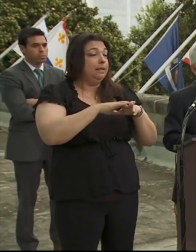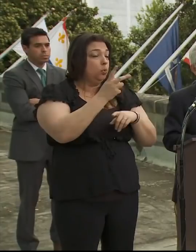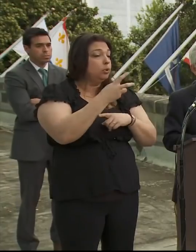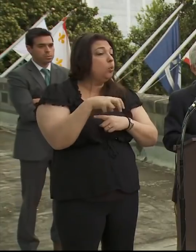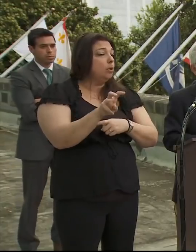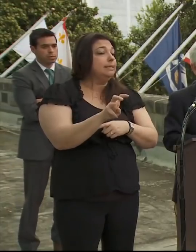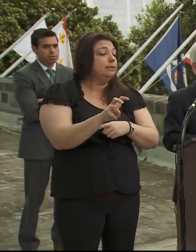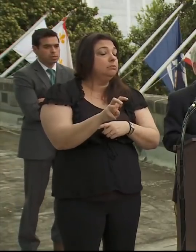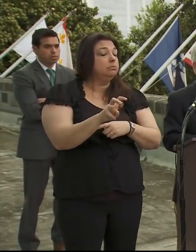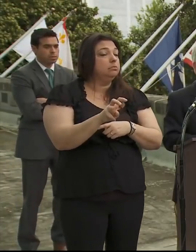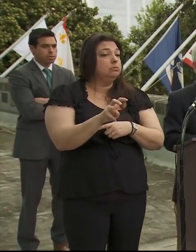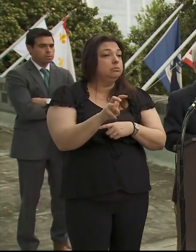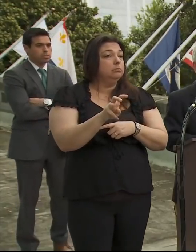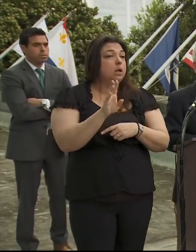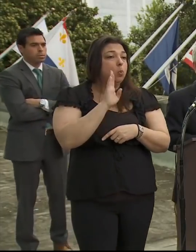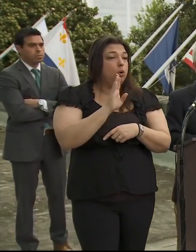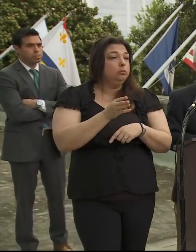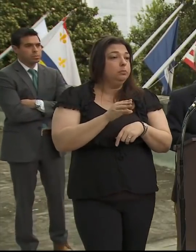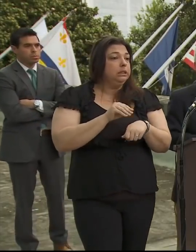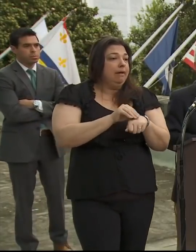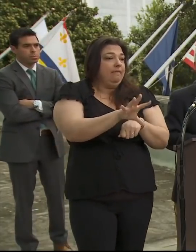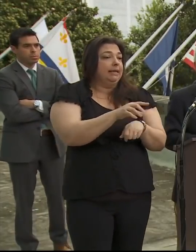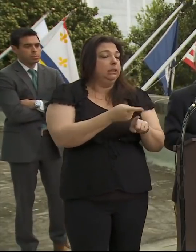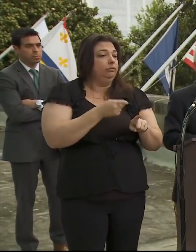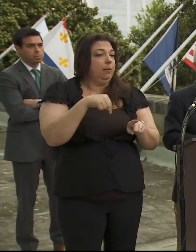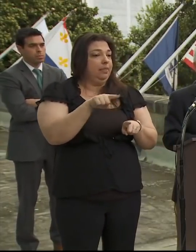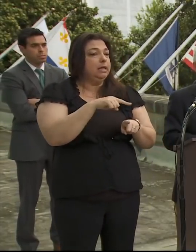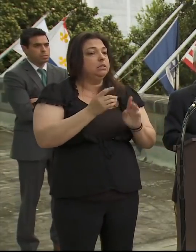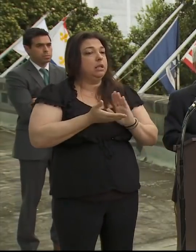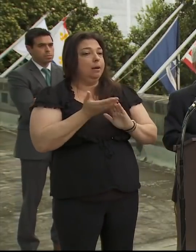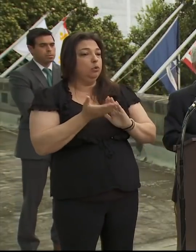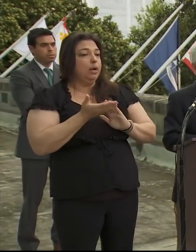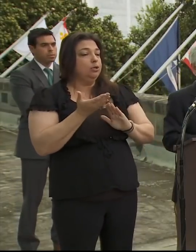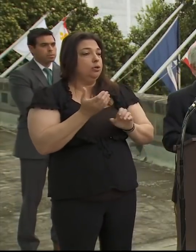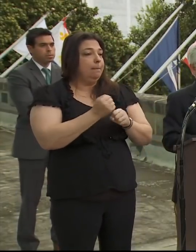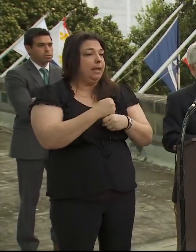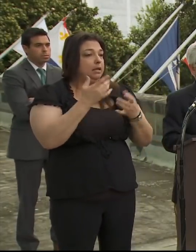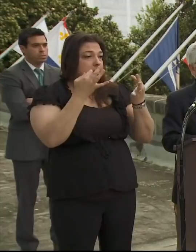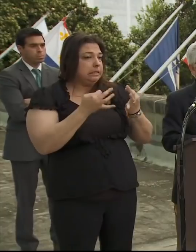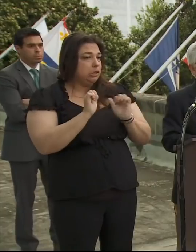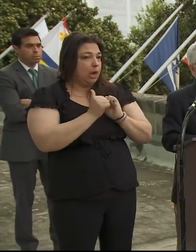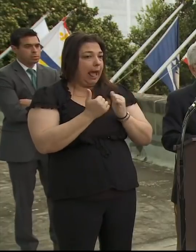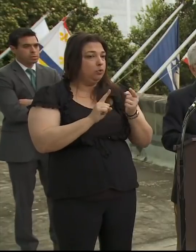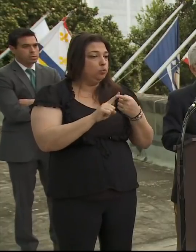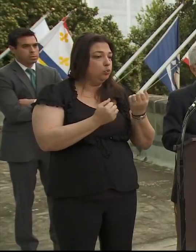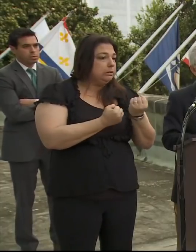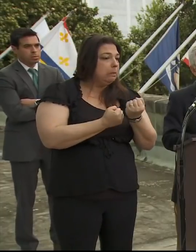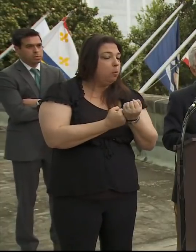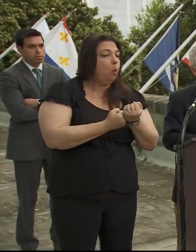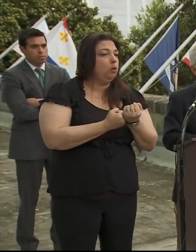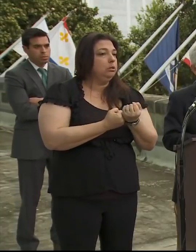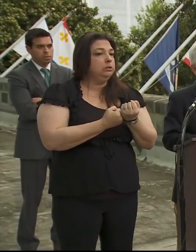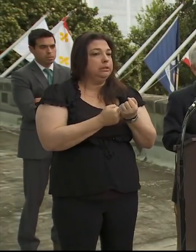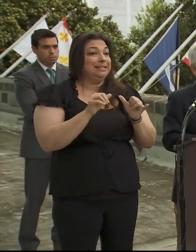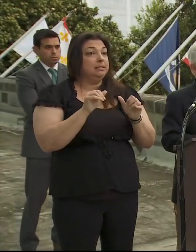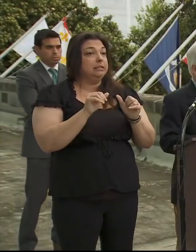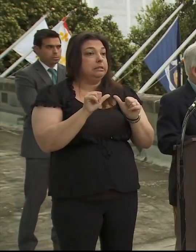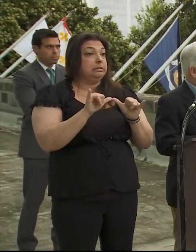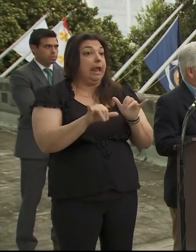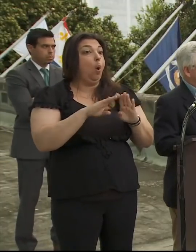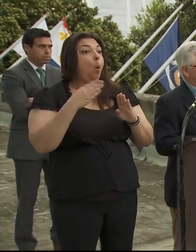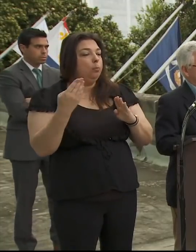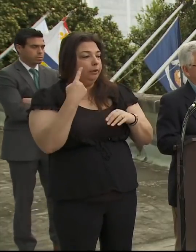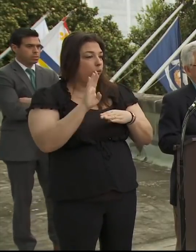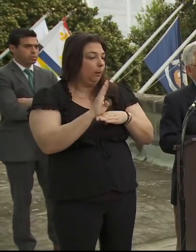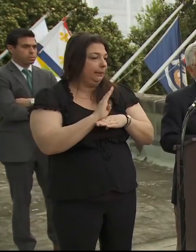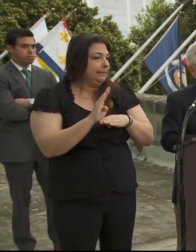tourism industry that are being affected as we speak. Operations are making their own decisions as how they can support, even stay in business, and anything